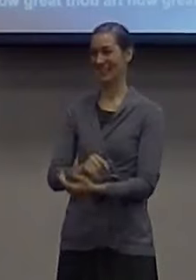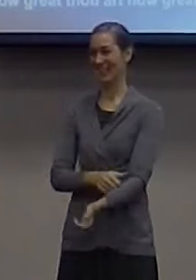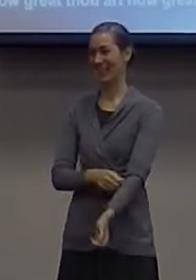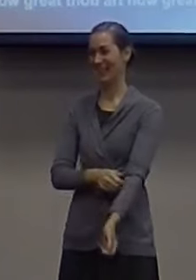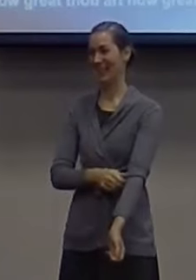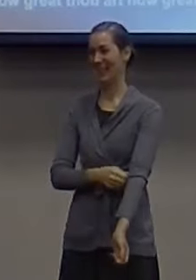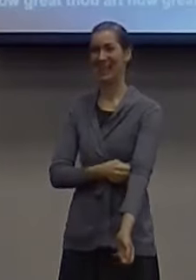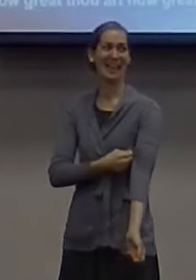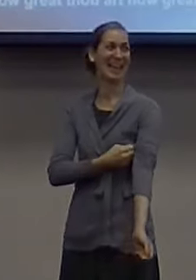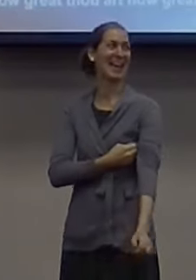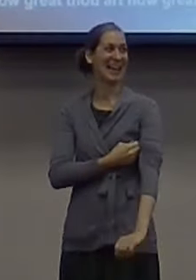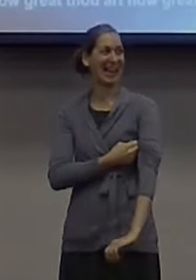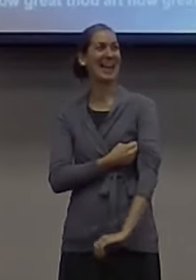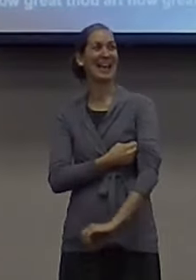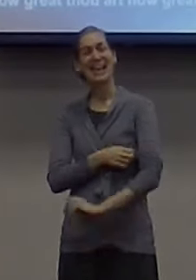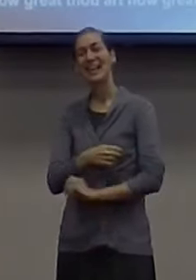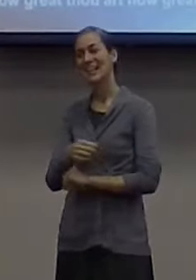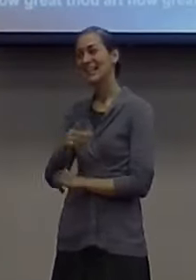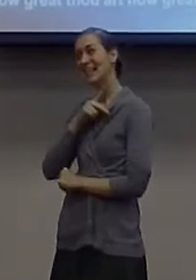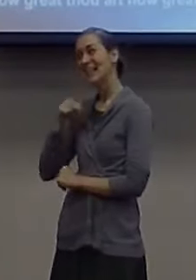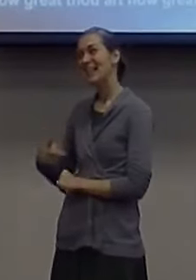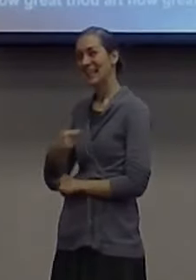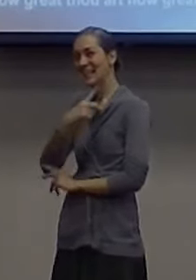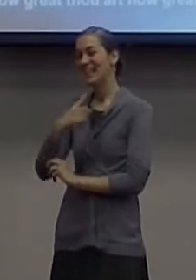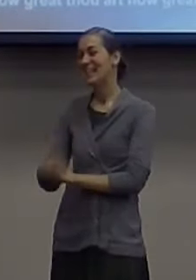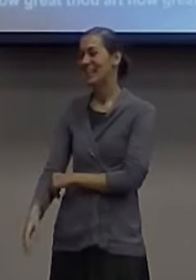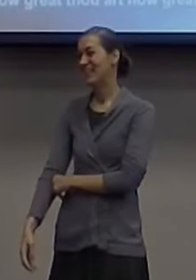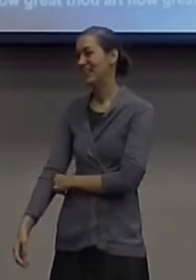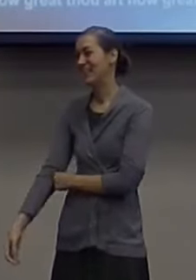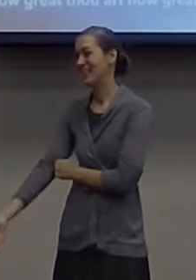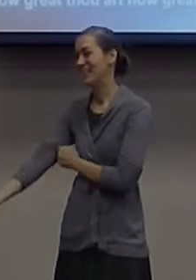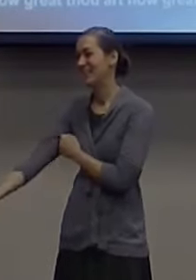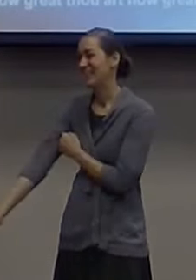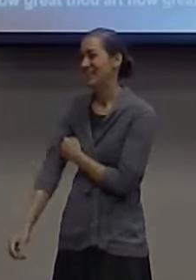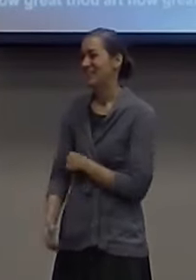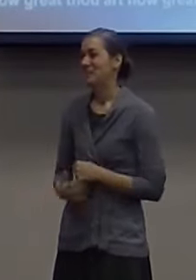There's the king. All right. And so